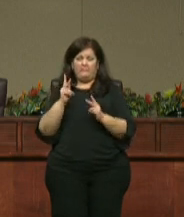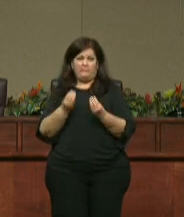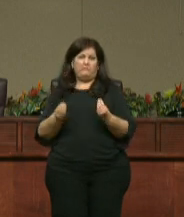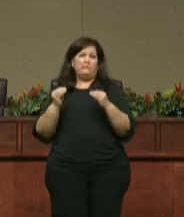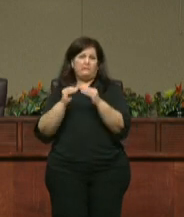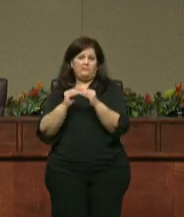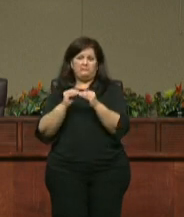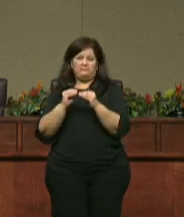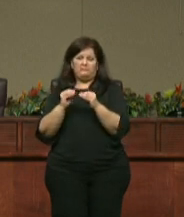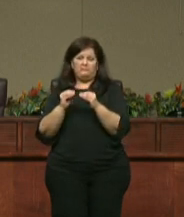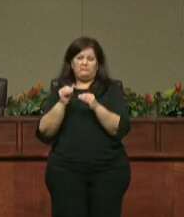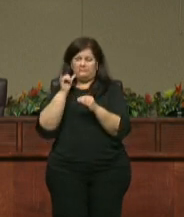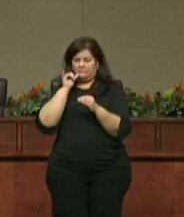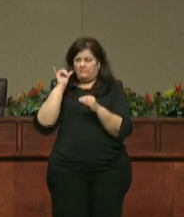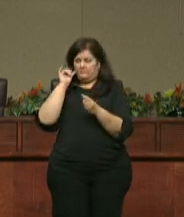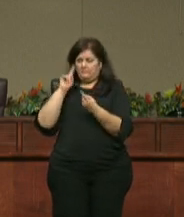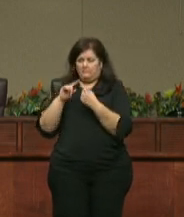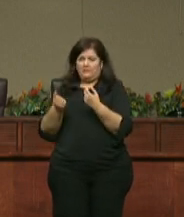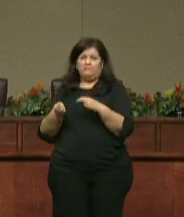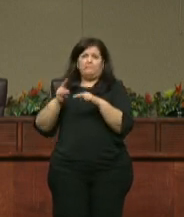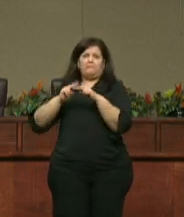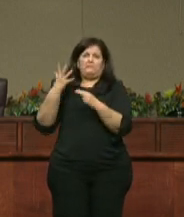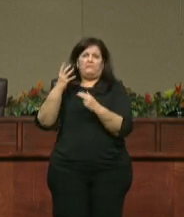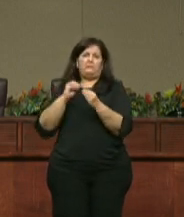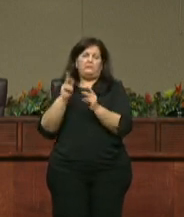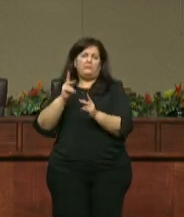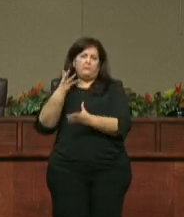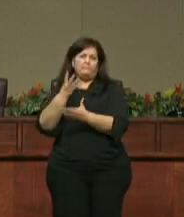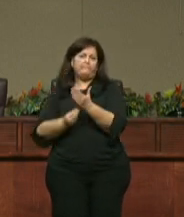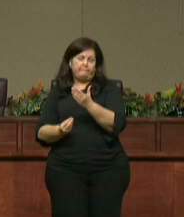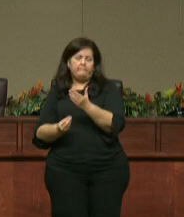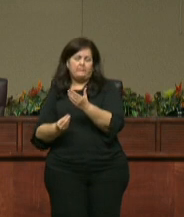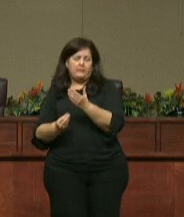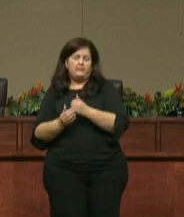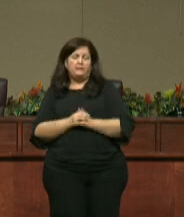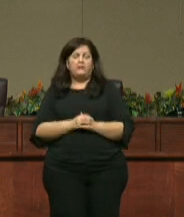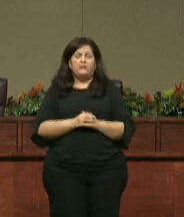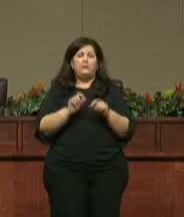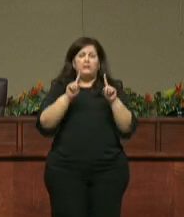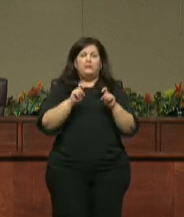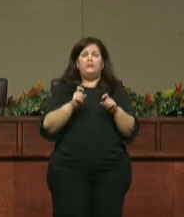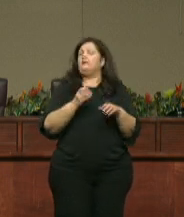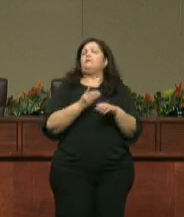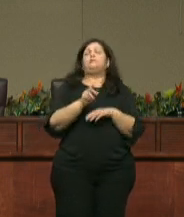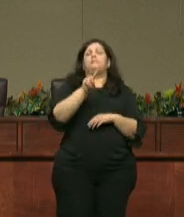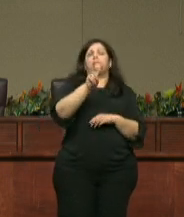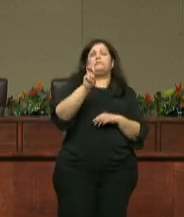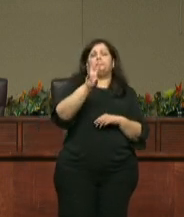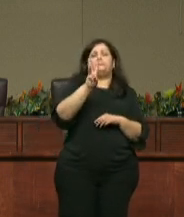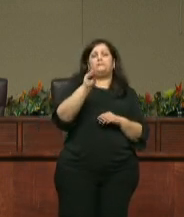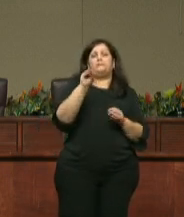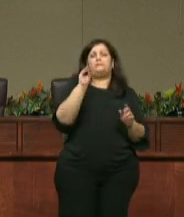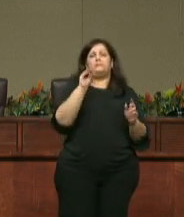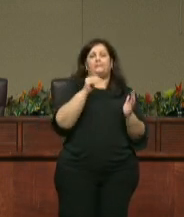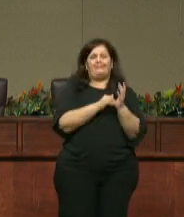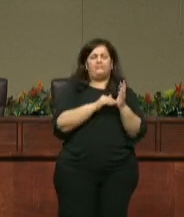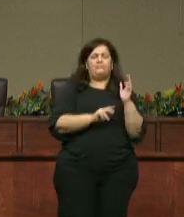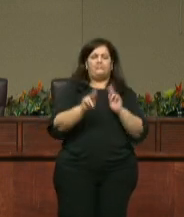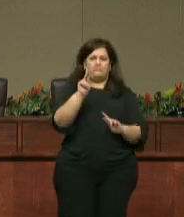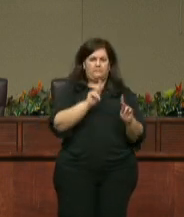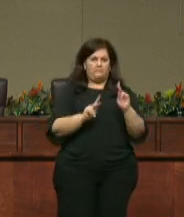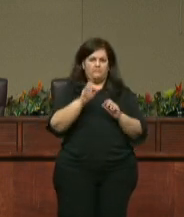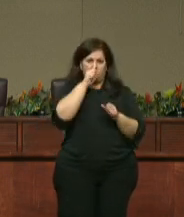yesterday, so 239 cases here within Orange County. We have tested nearly 260,000 people within our